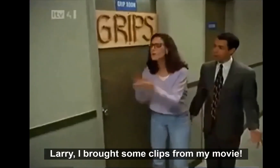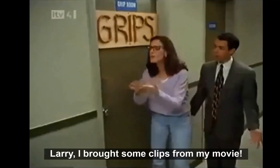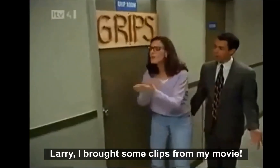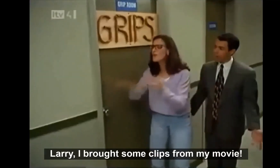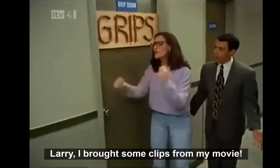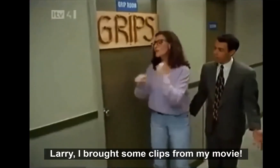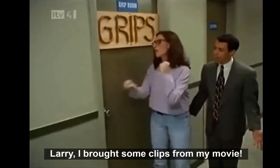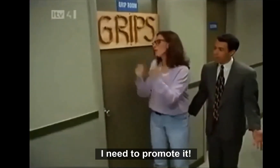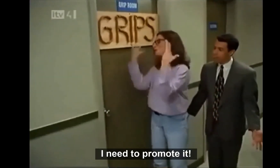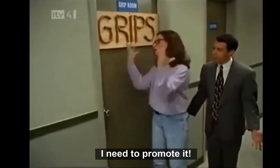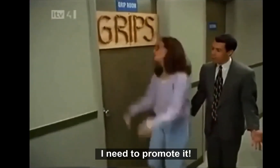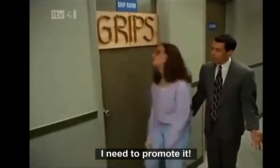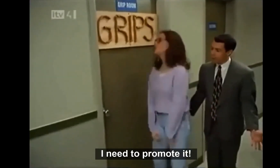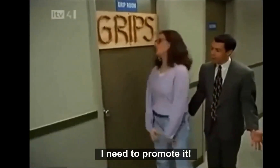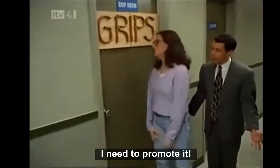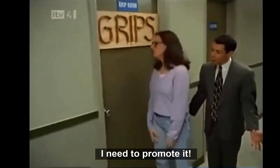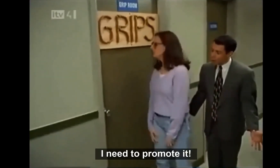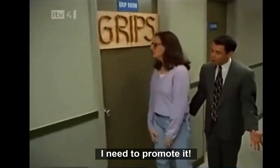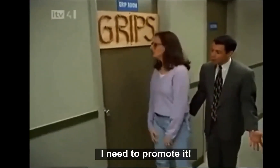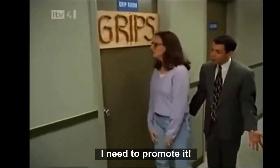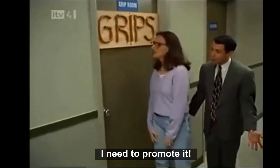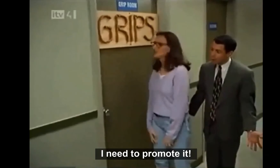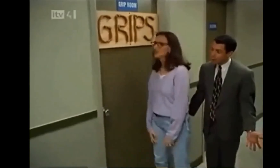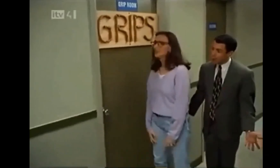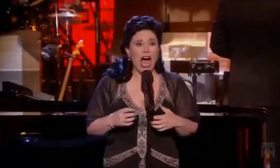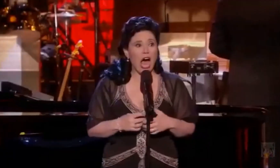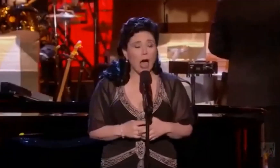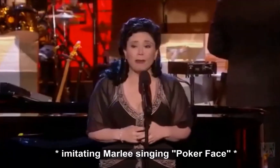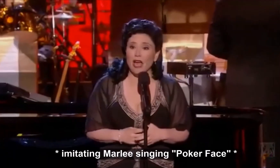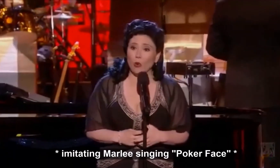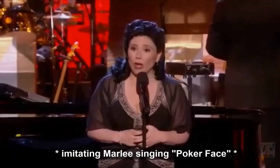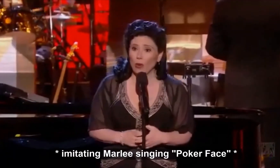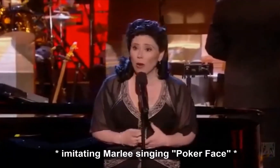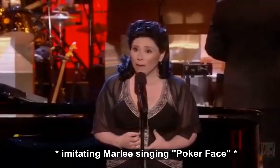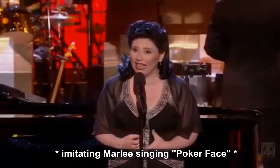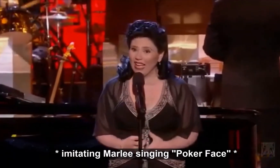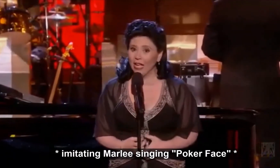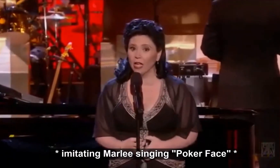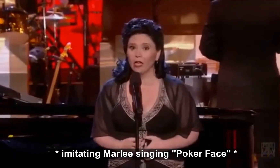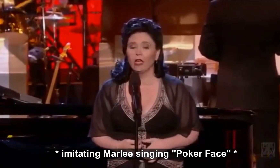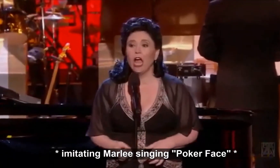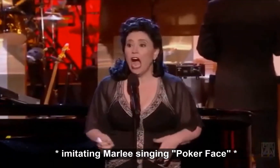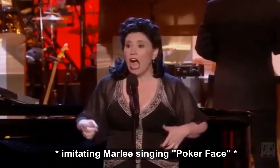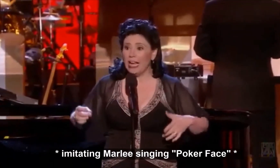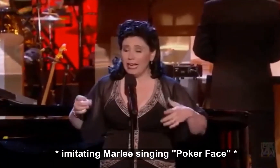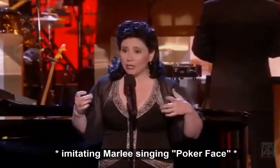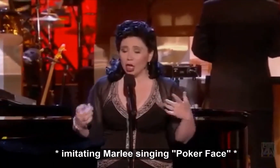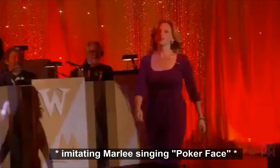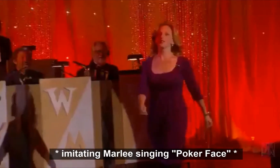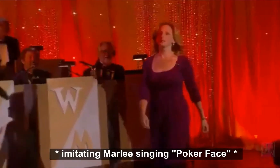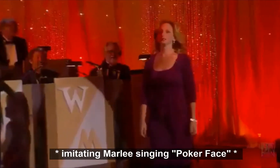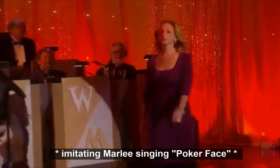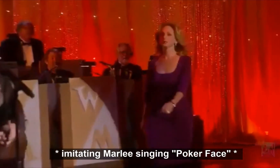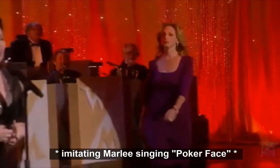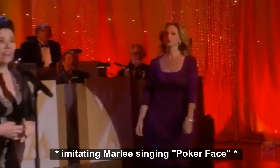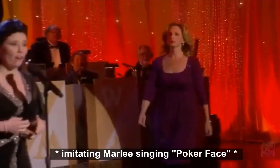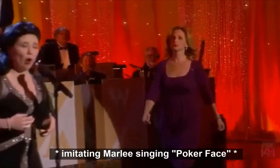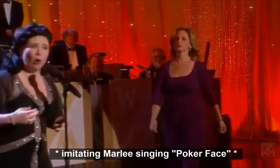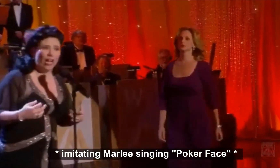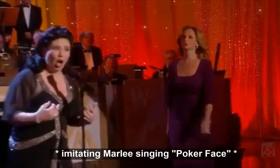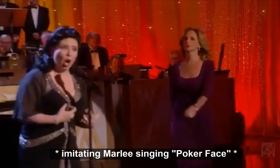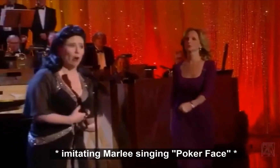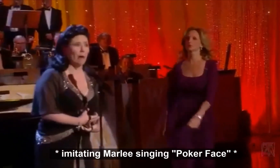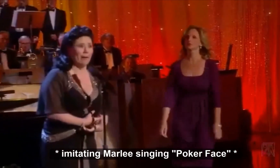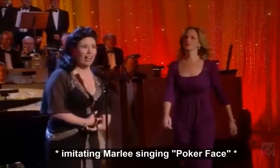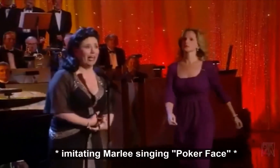Larry, I brought some clips from my movie. I need to promote it. Up here we will be. A little gambling is